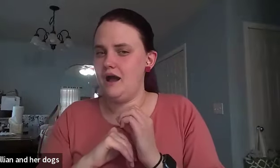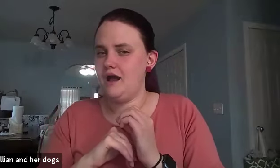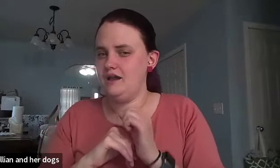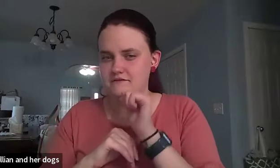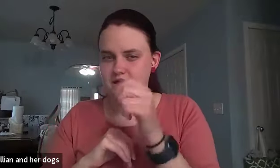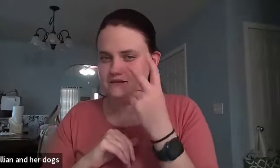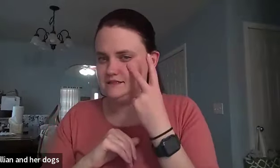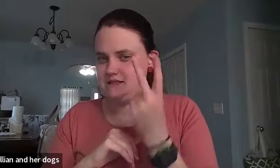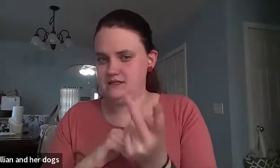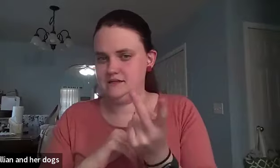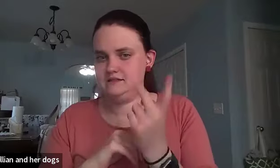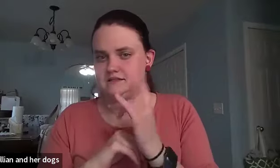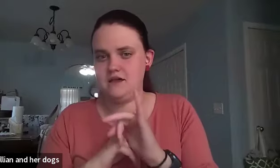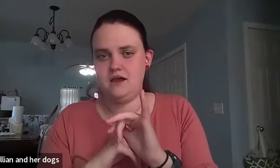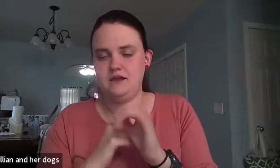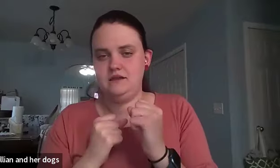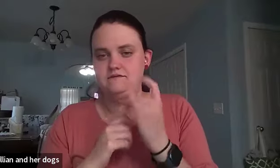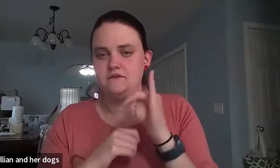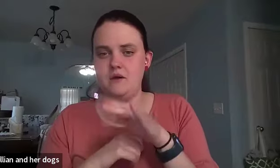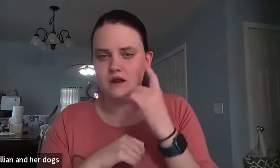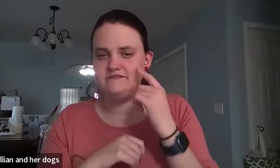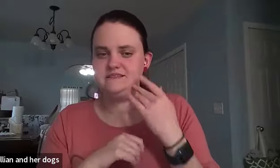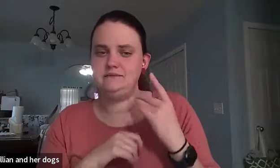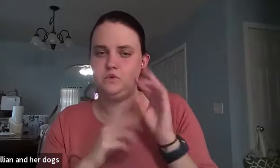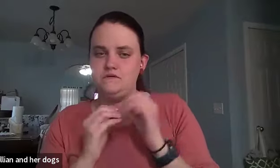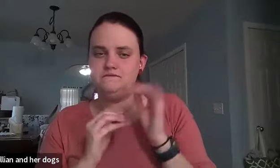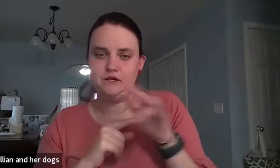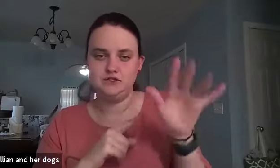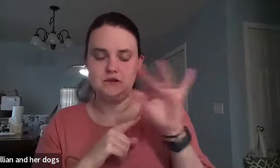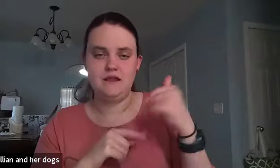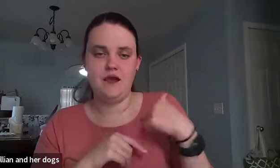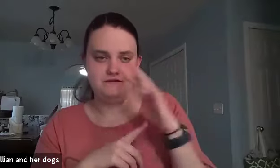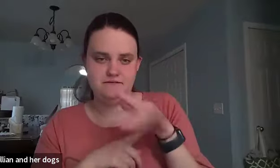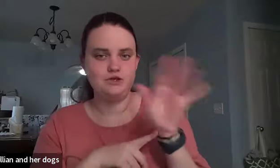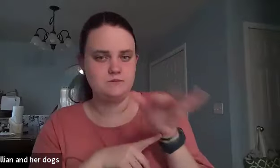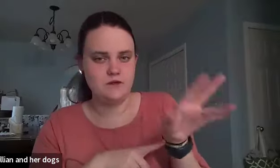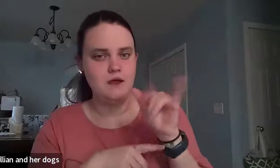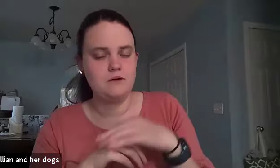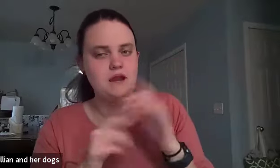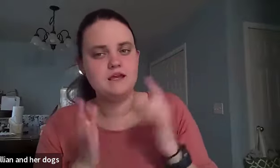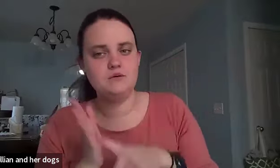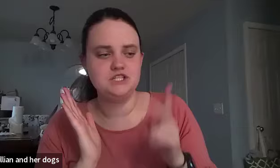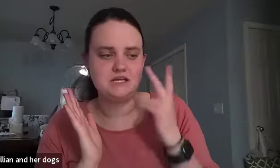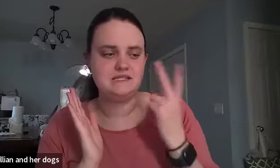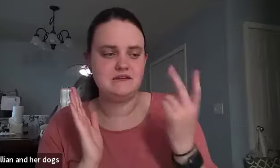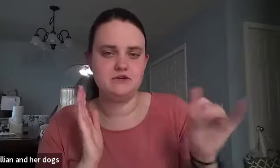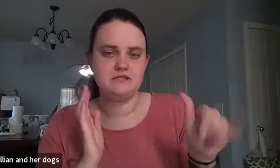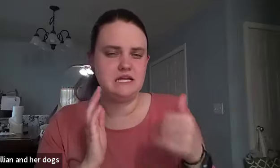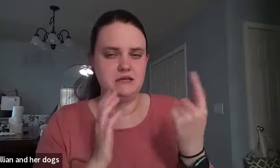Armadillo, I have not seen a sign for that one. I've seen more finger spelling, like I finger spell that one, but I can always check and see if there's